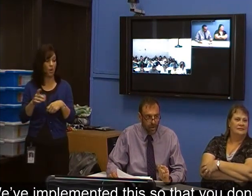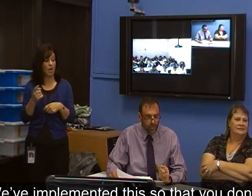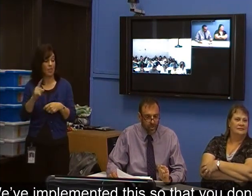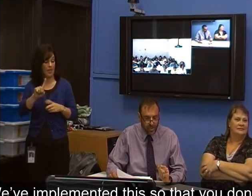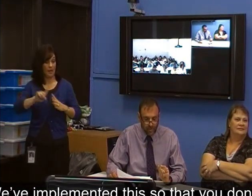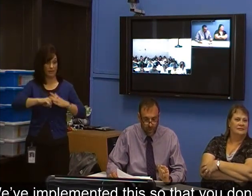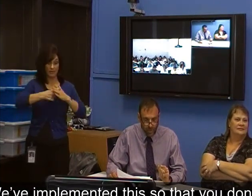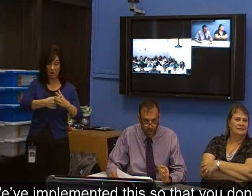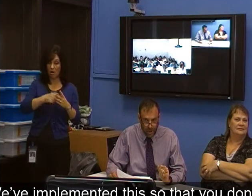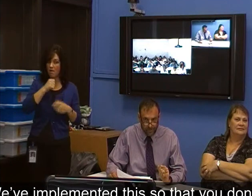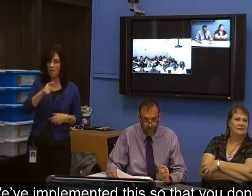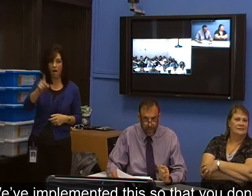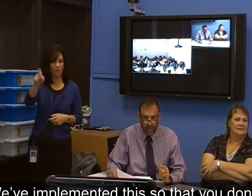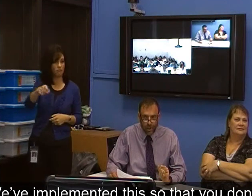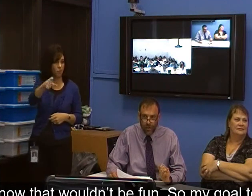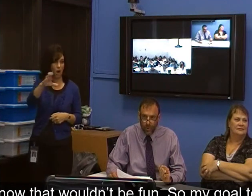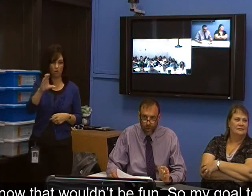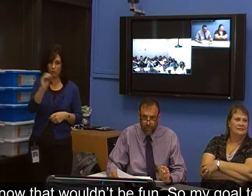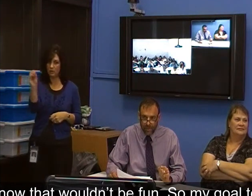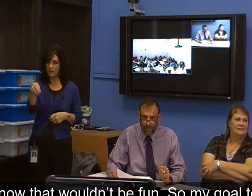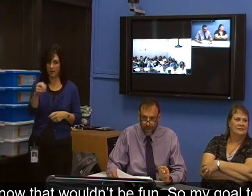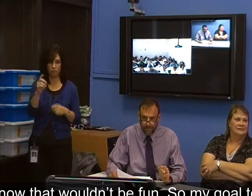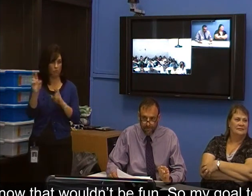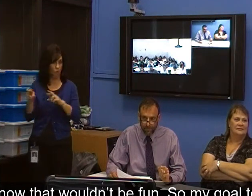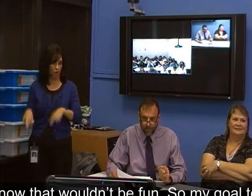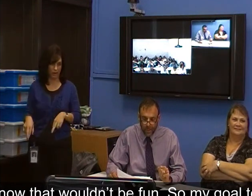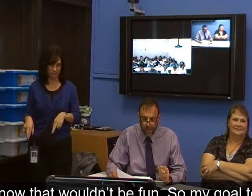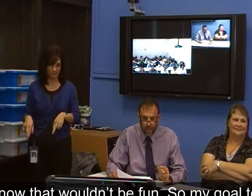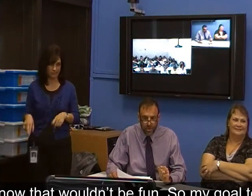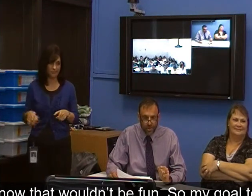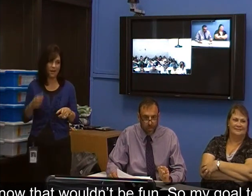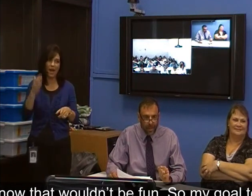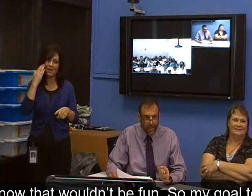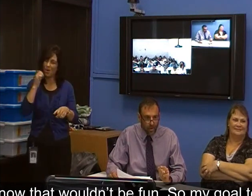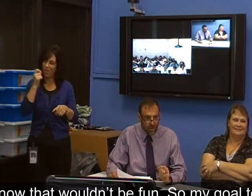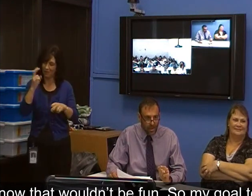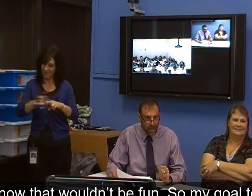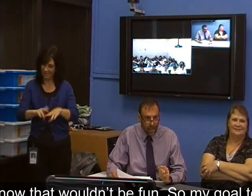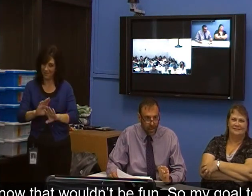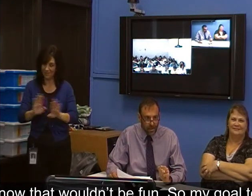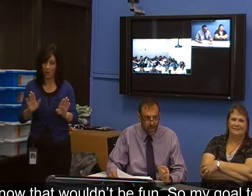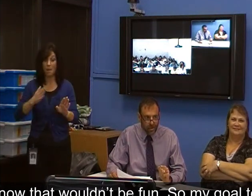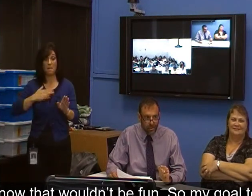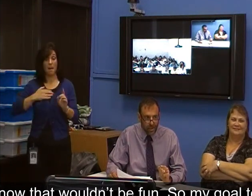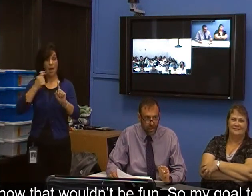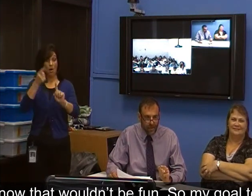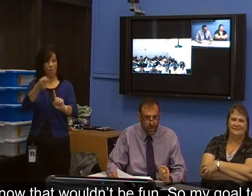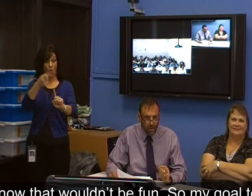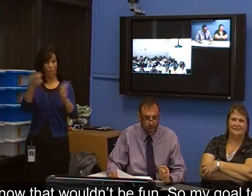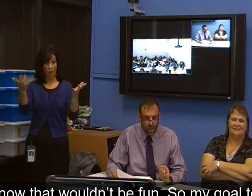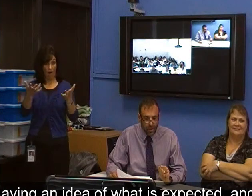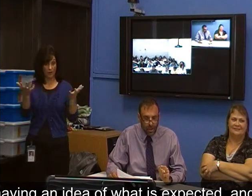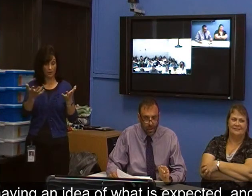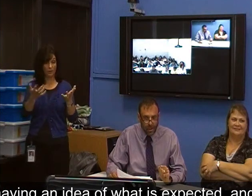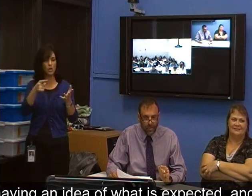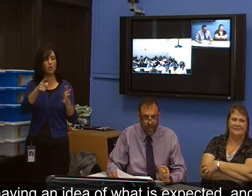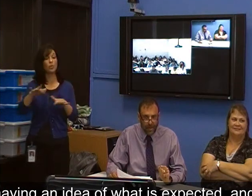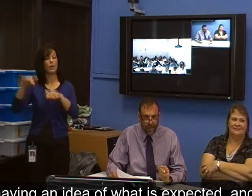do 100% reporting. And I know that wouldn't be fun. So my goal today is that you leave